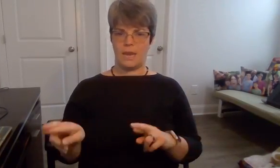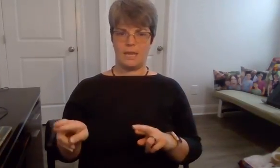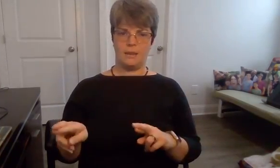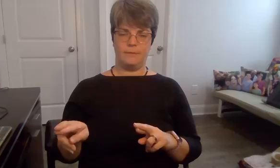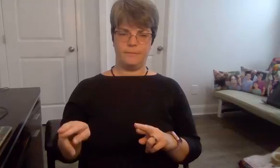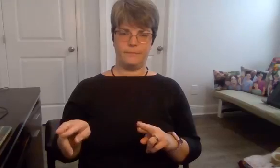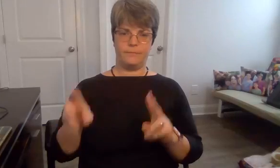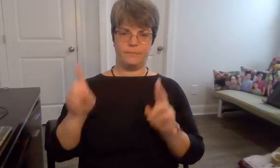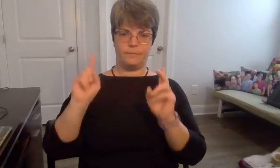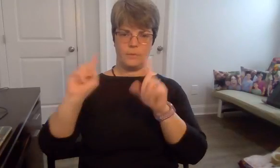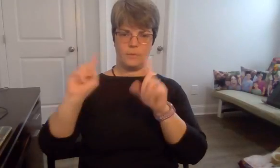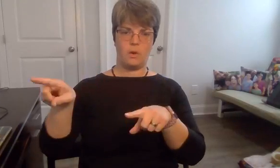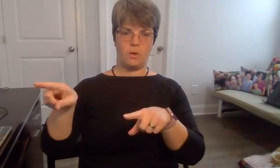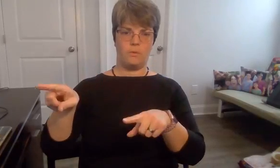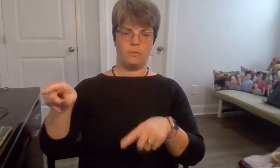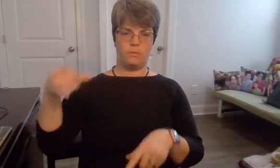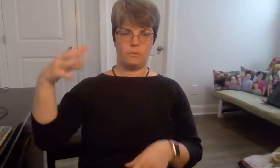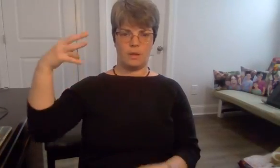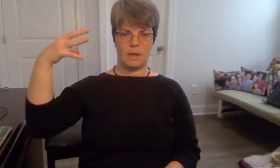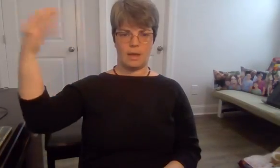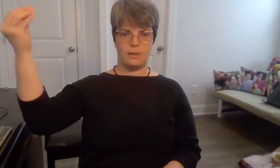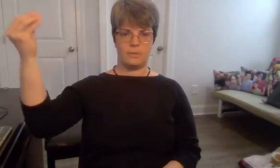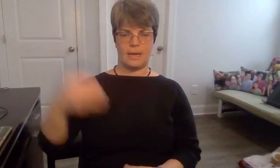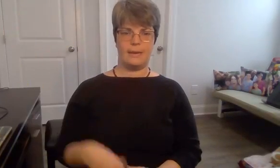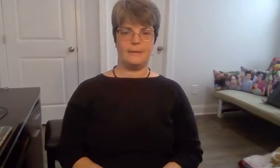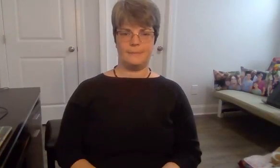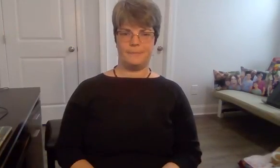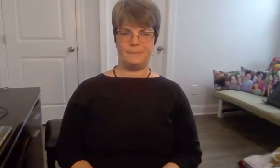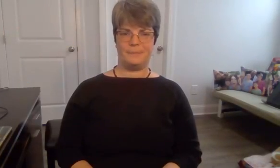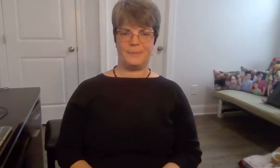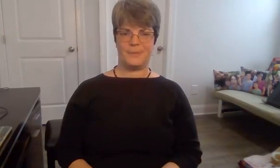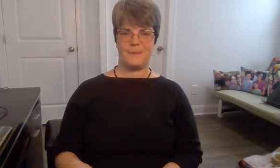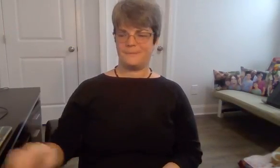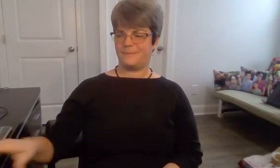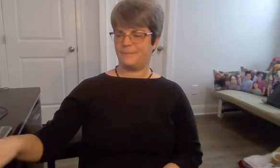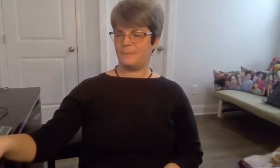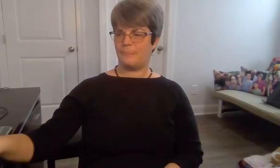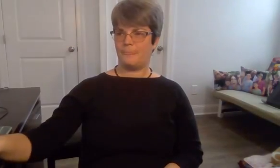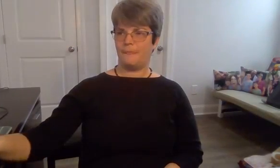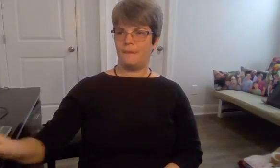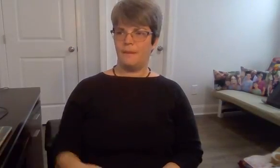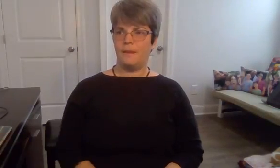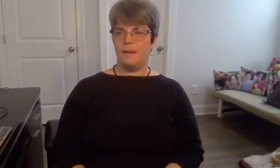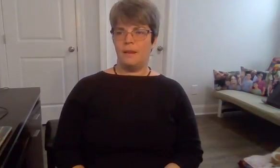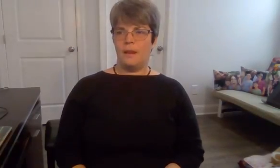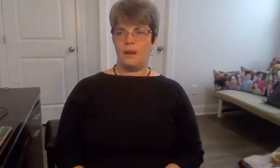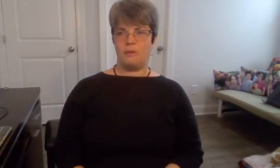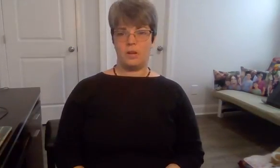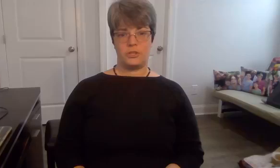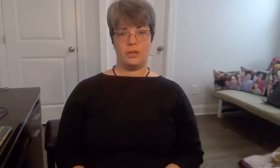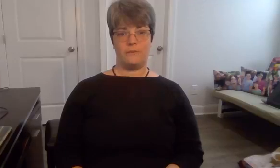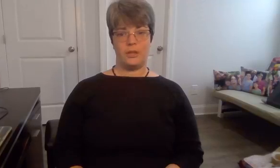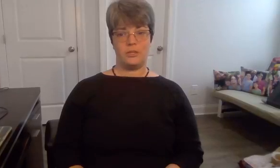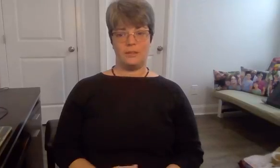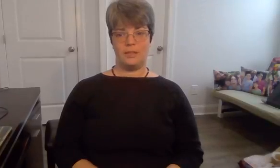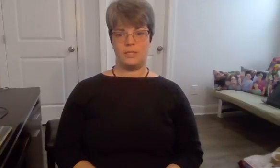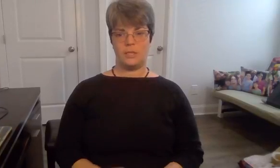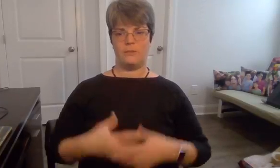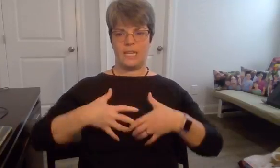ready, go, outside, okay? All right, aggression intervention. So if kid's